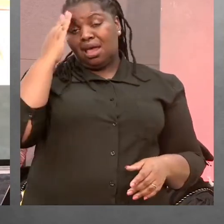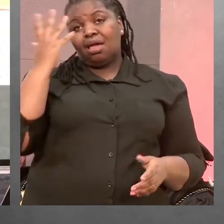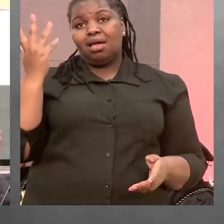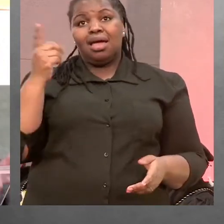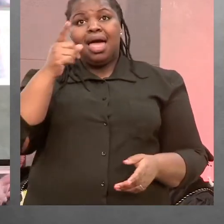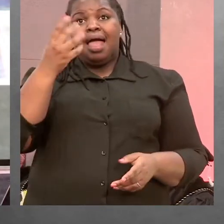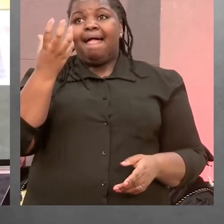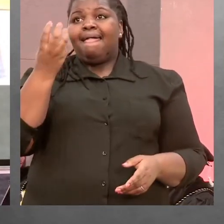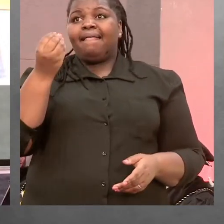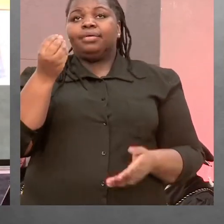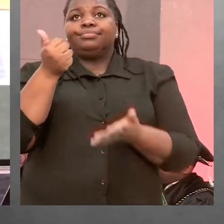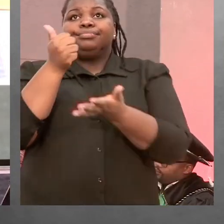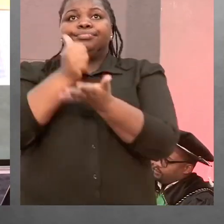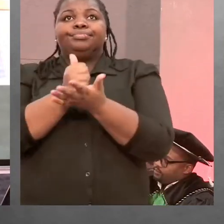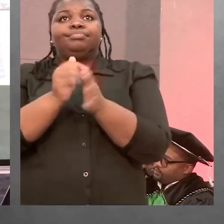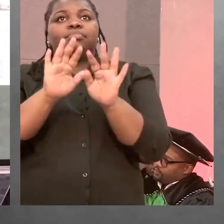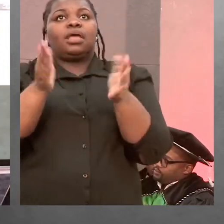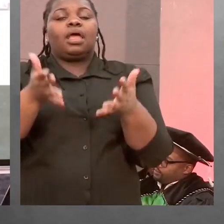they have a seat at the table.